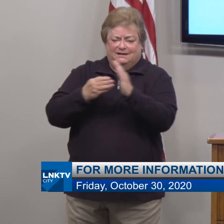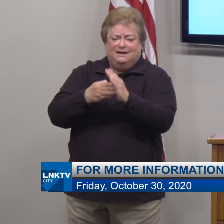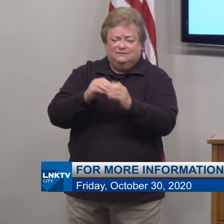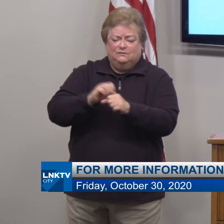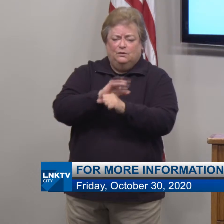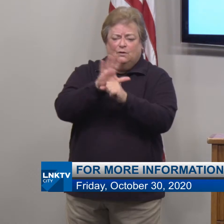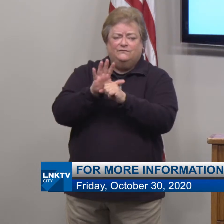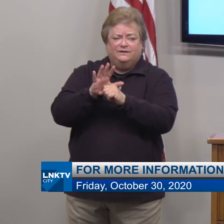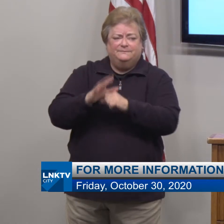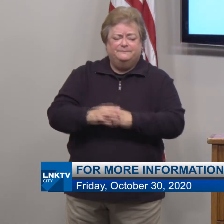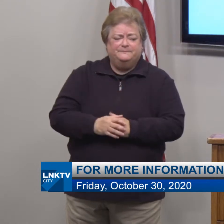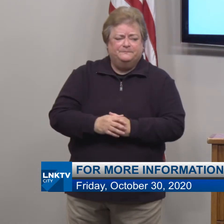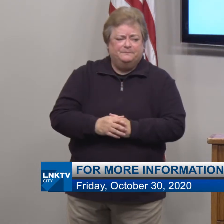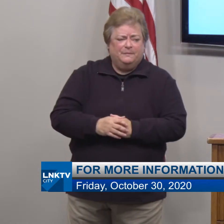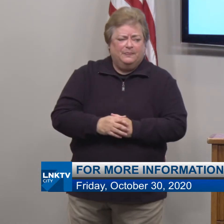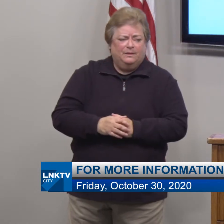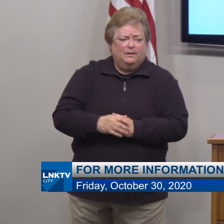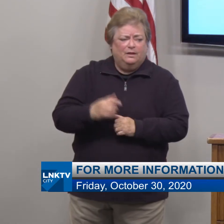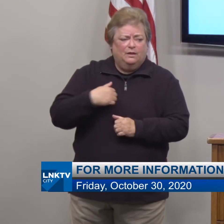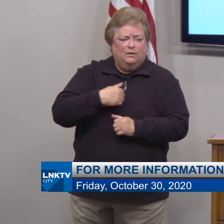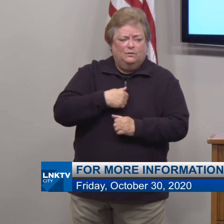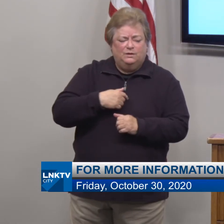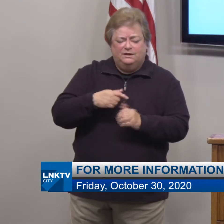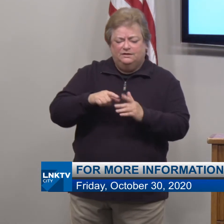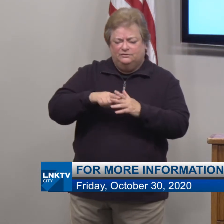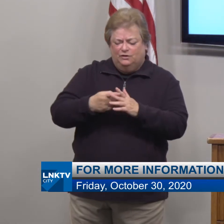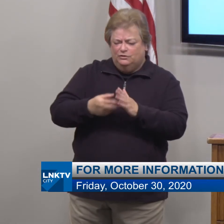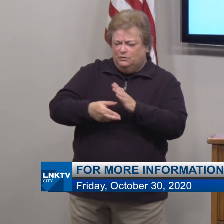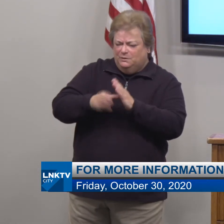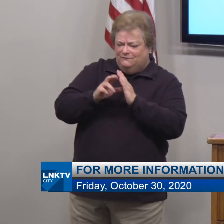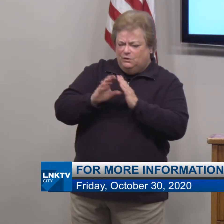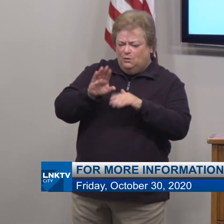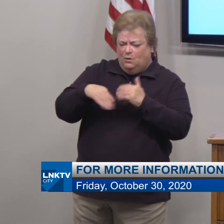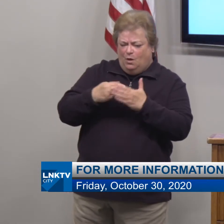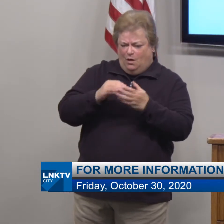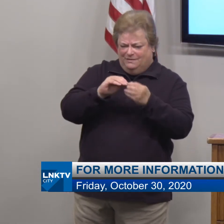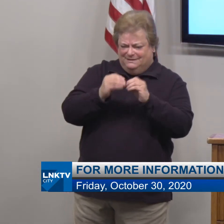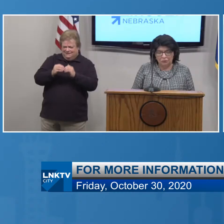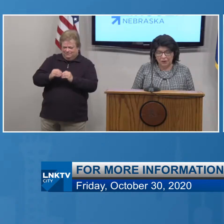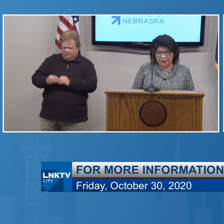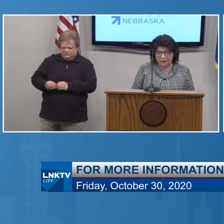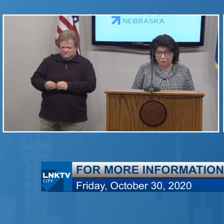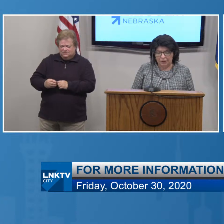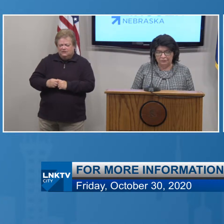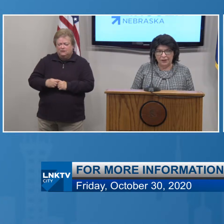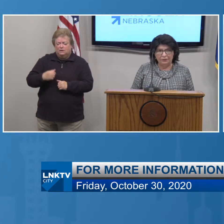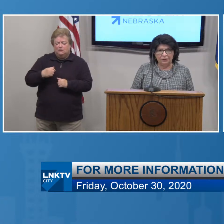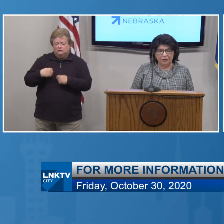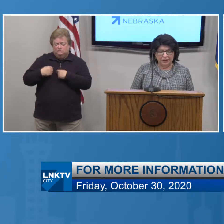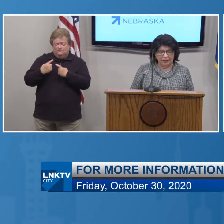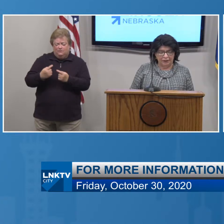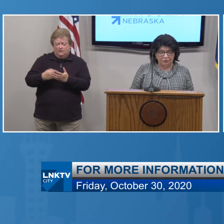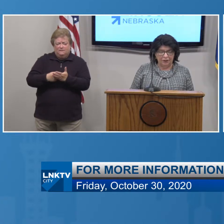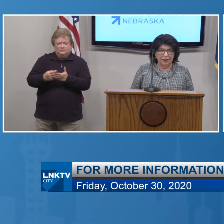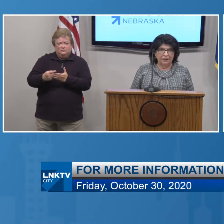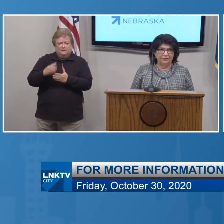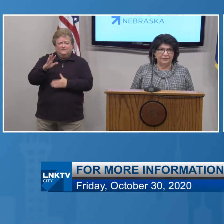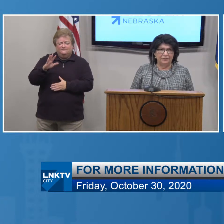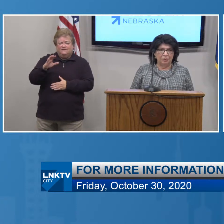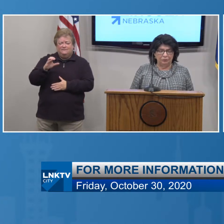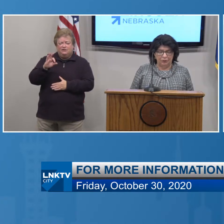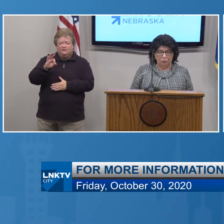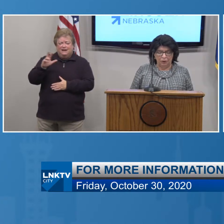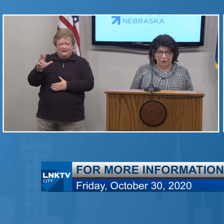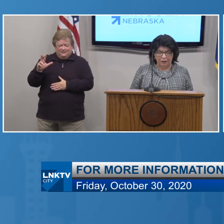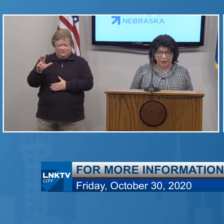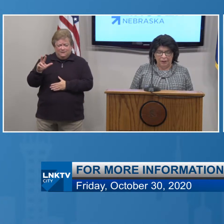virus. We'll start a review of the indicators with the number of new cases. So far this week, 593 cases